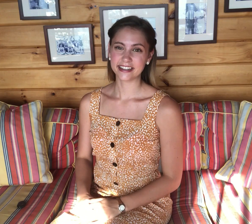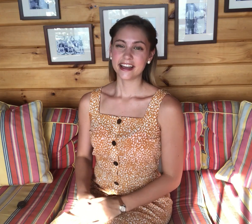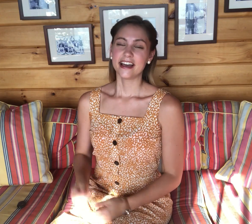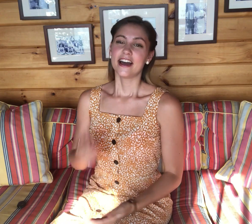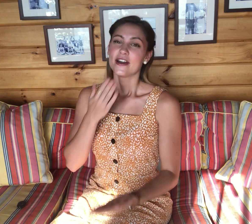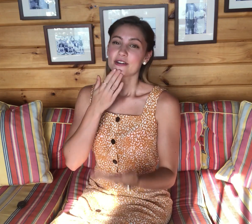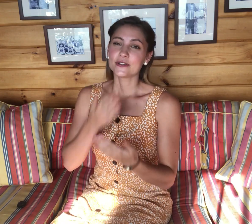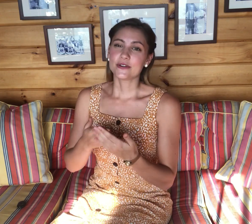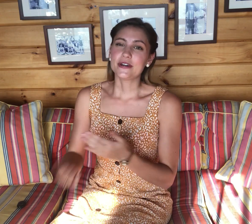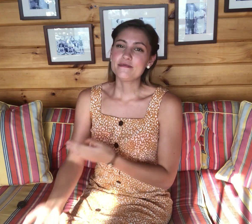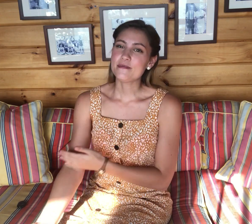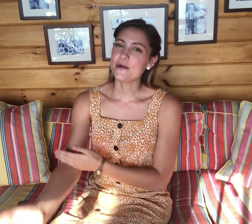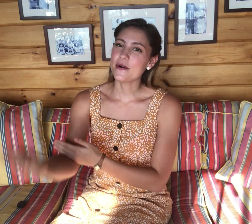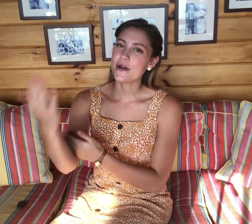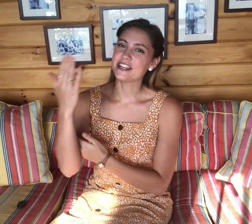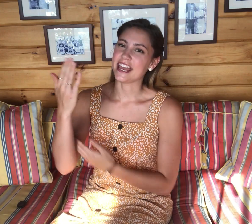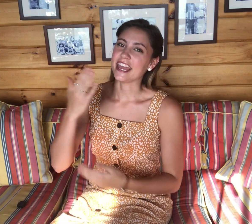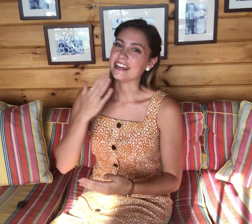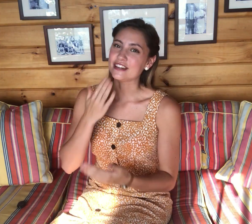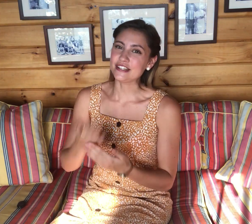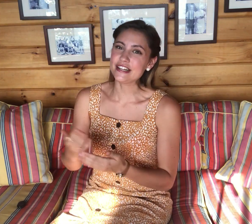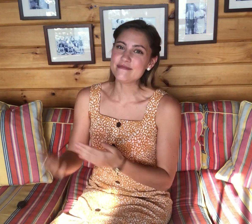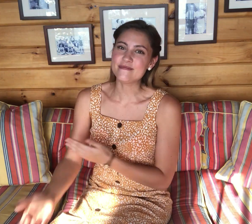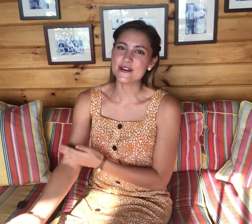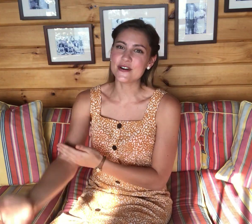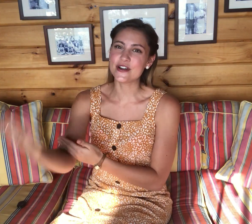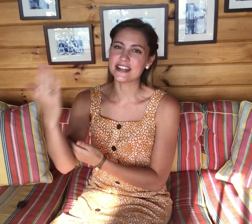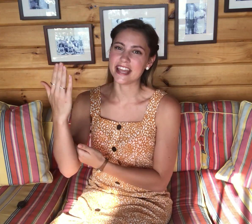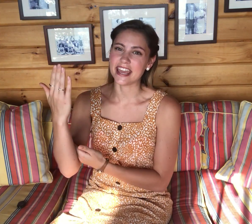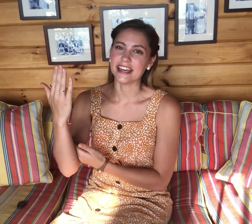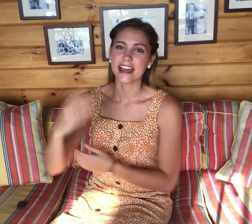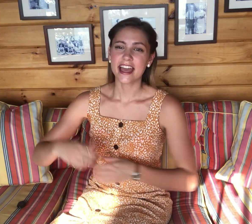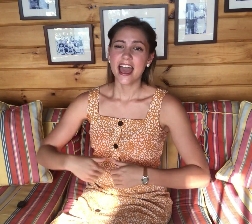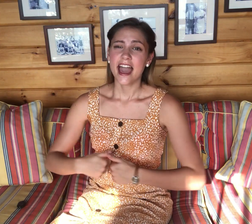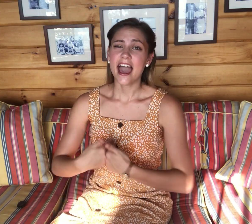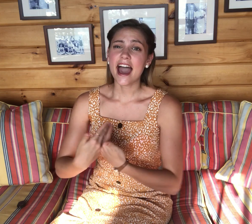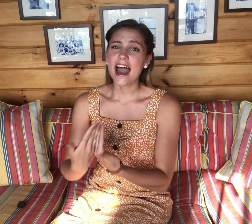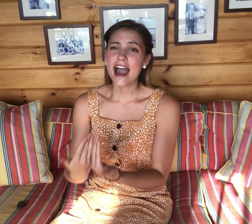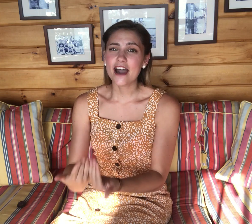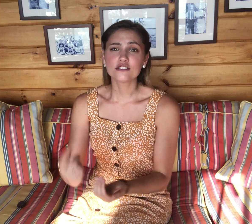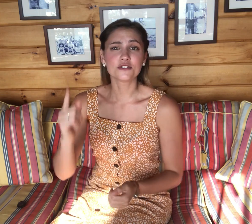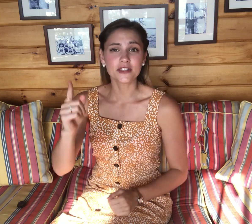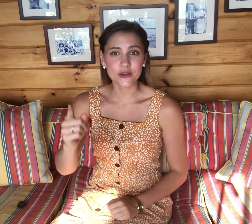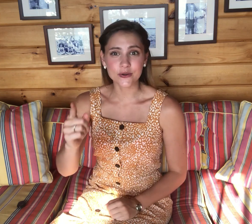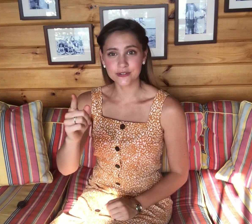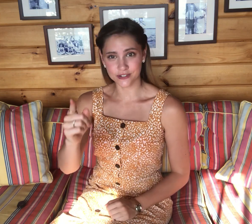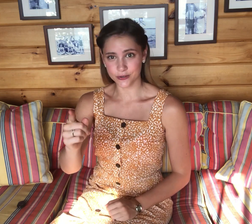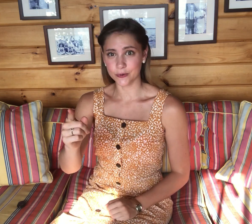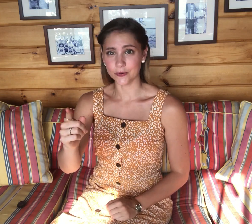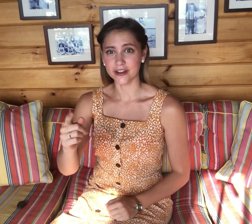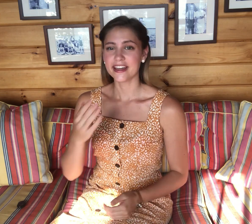So, get those singing voices ready, la la la la la la, and our signing hands